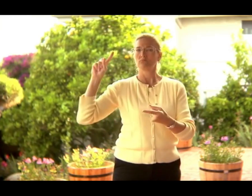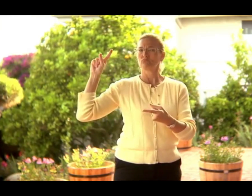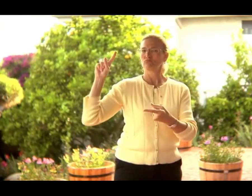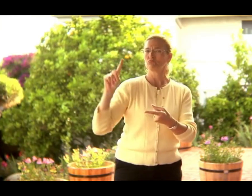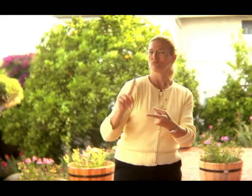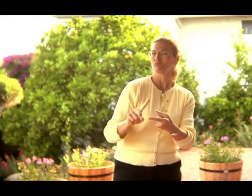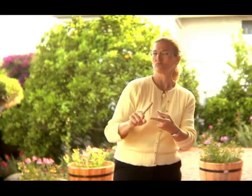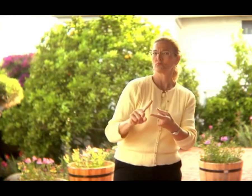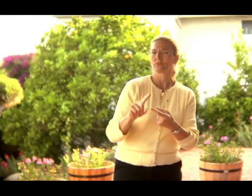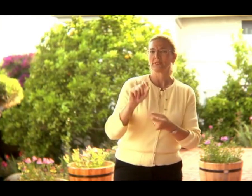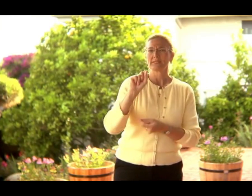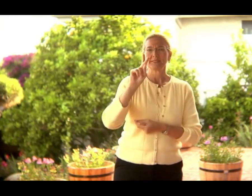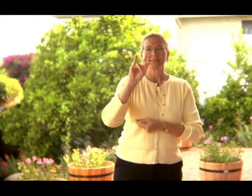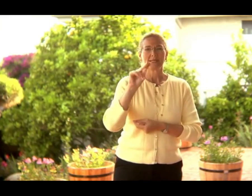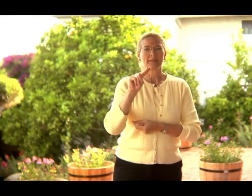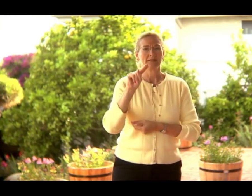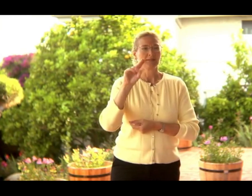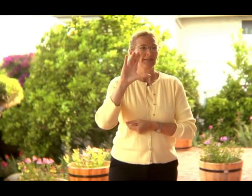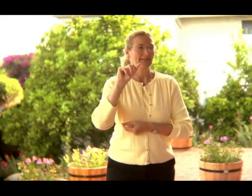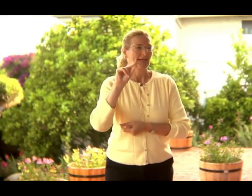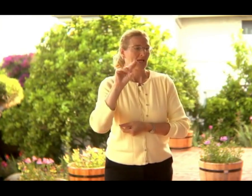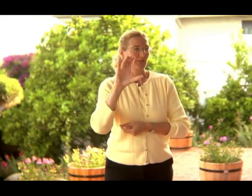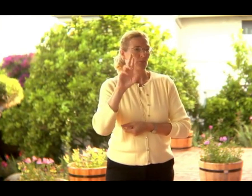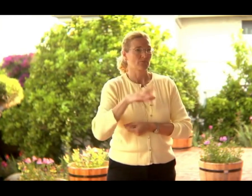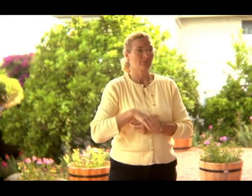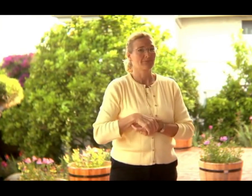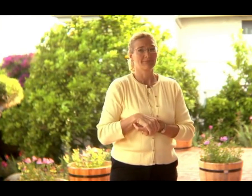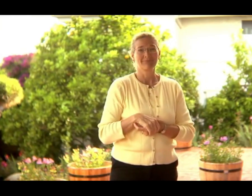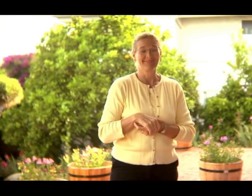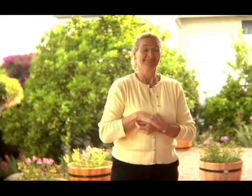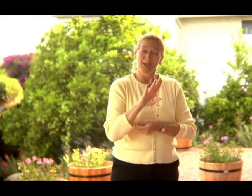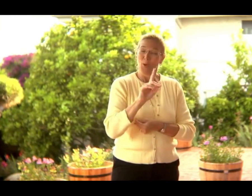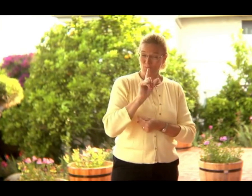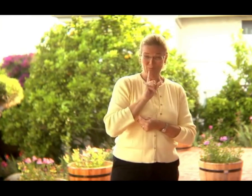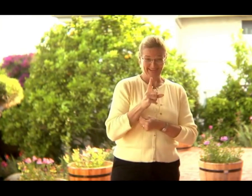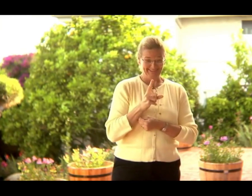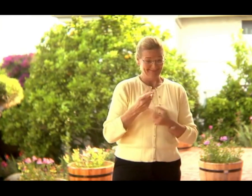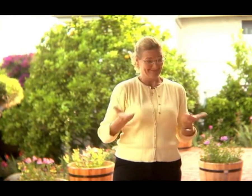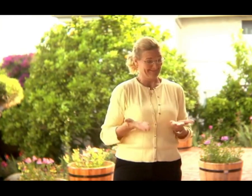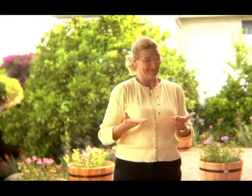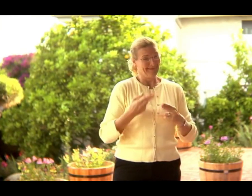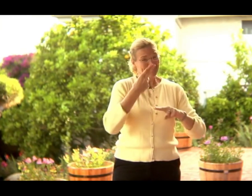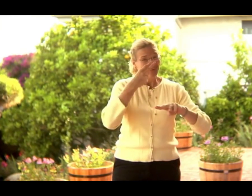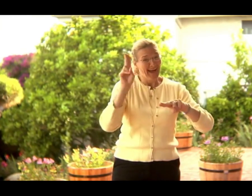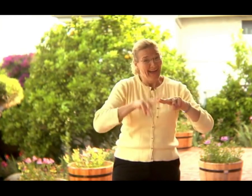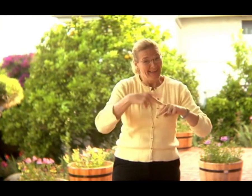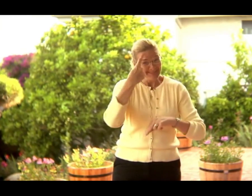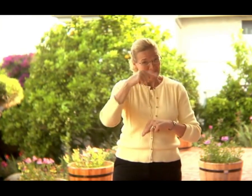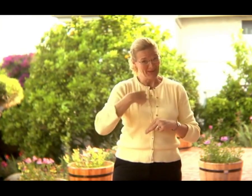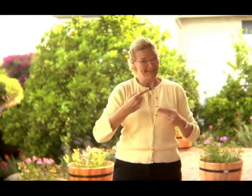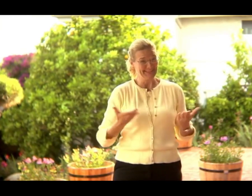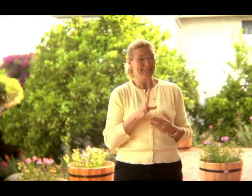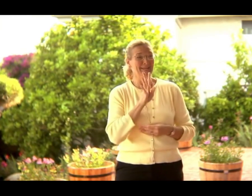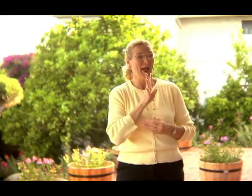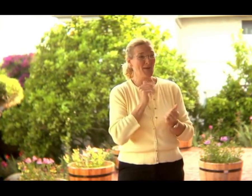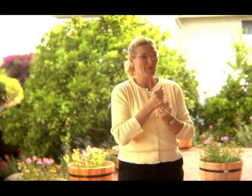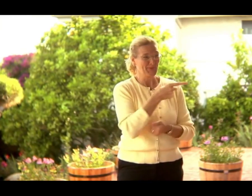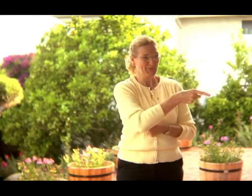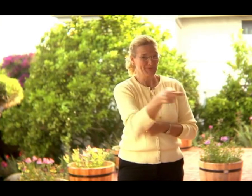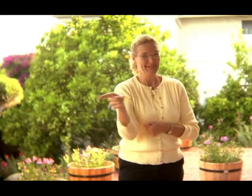Together, we can reduce the effects of skin cancer on the deaf community. It's been really fun for me to have this opportunity to talk with